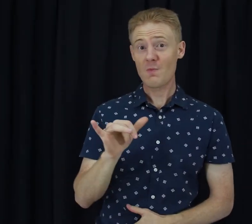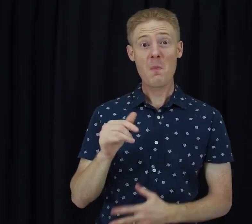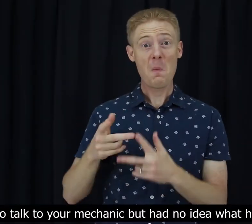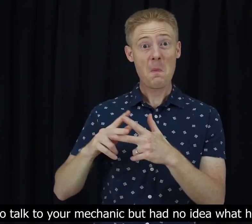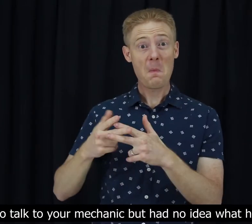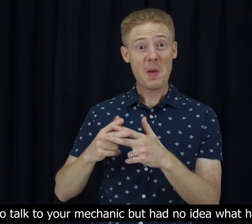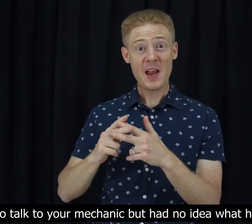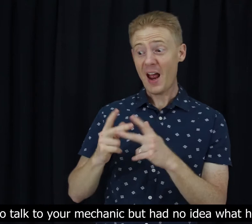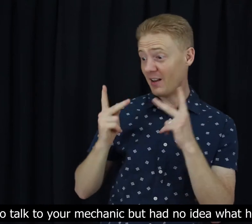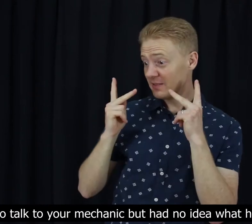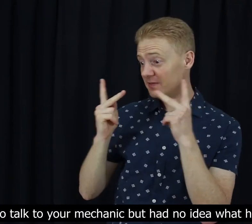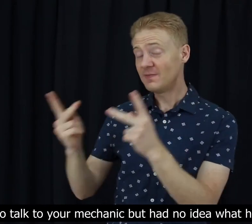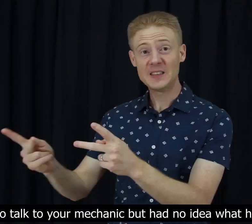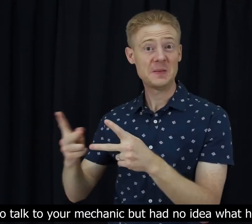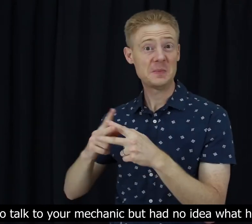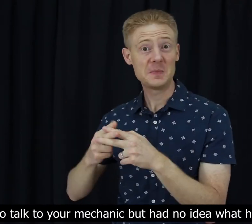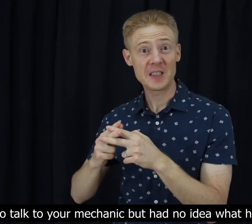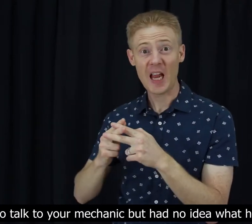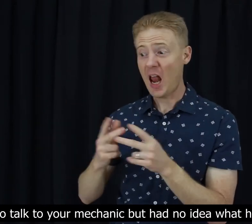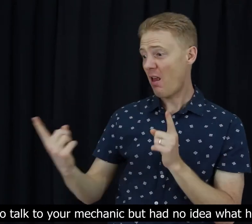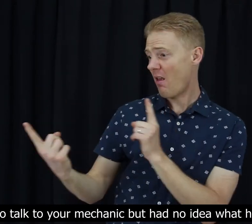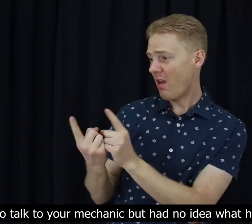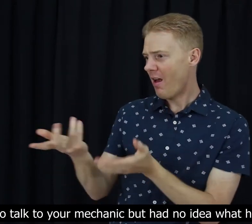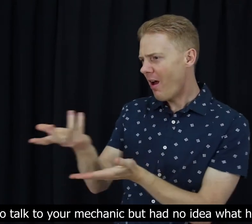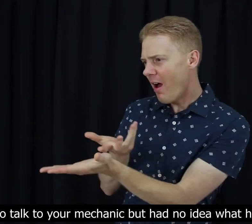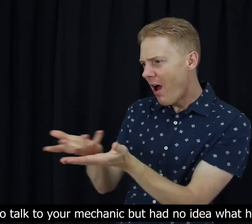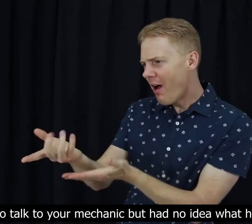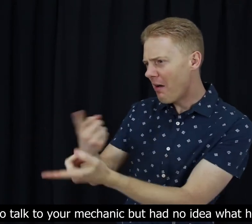Or tried to talk to your mechanic but had no idea what he was saying?